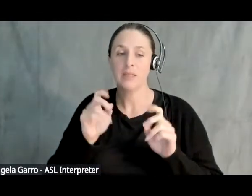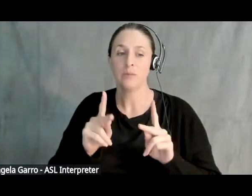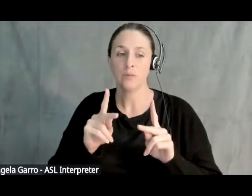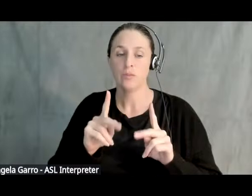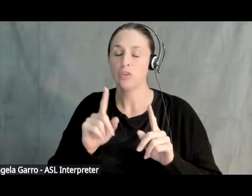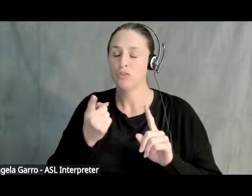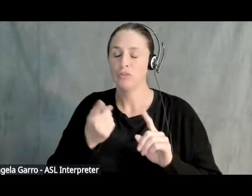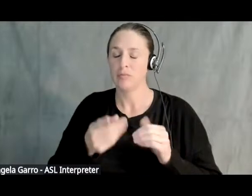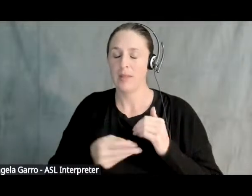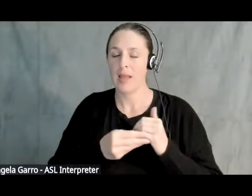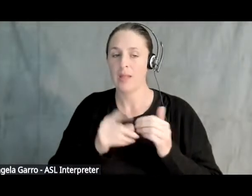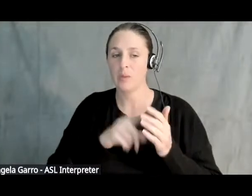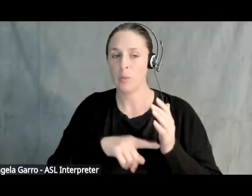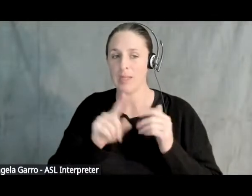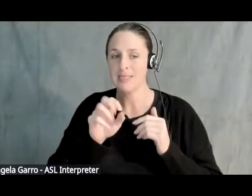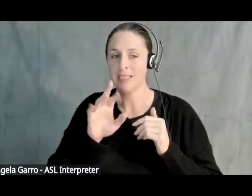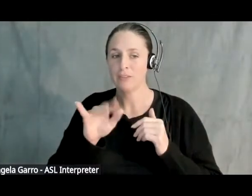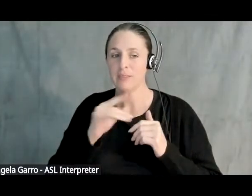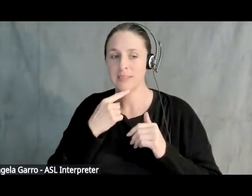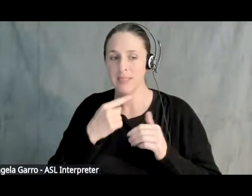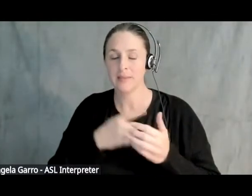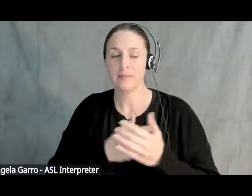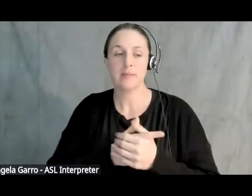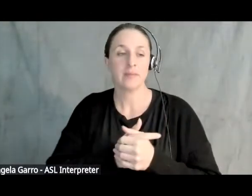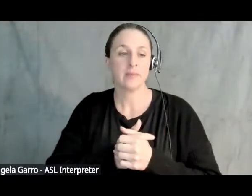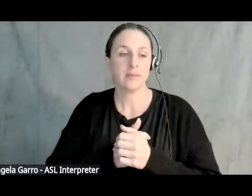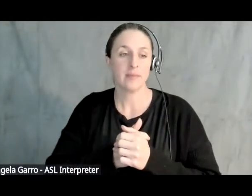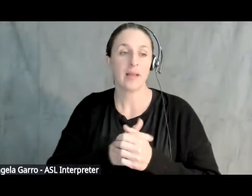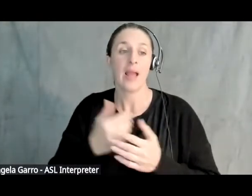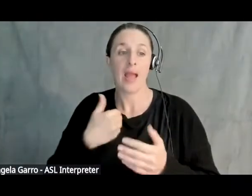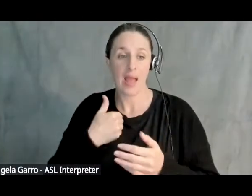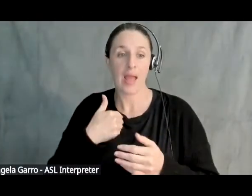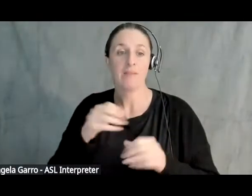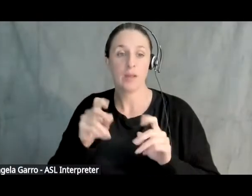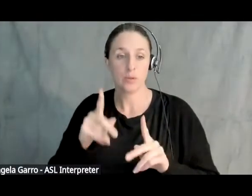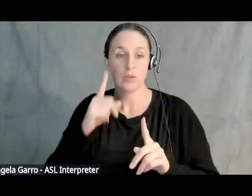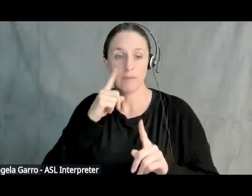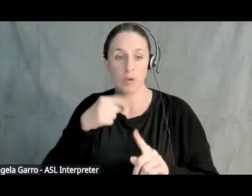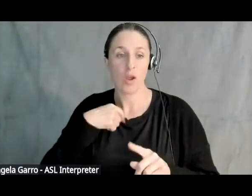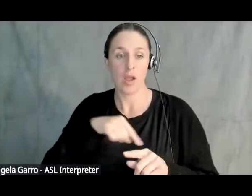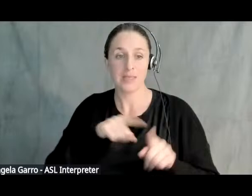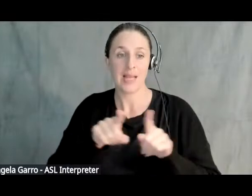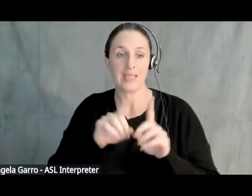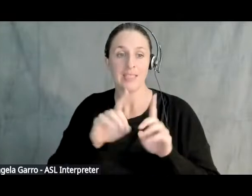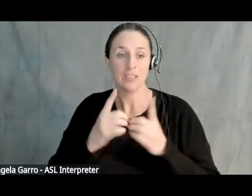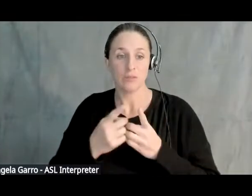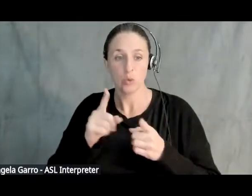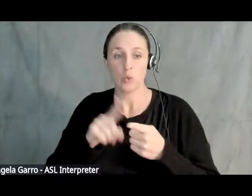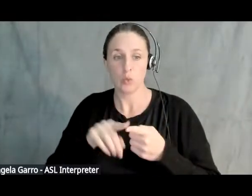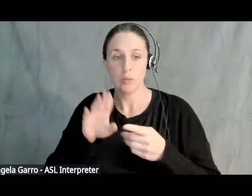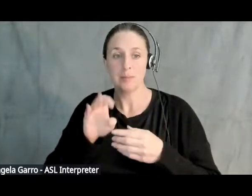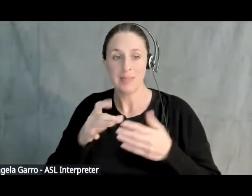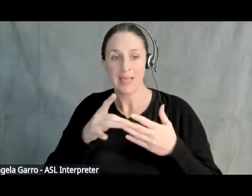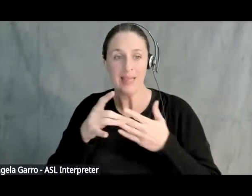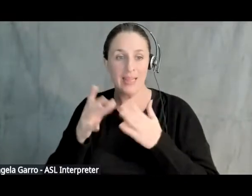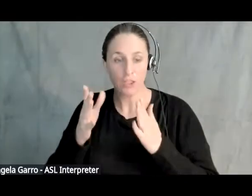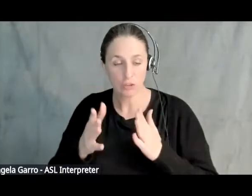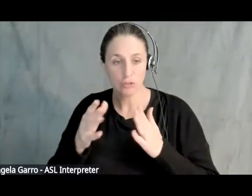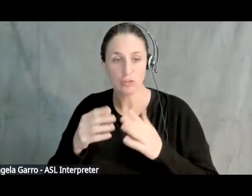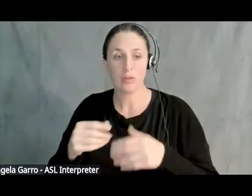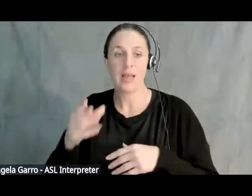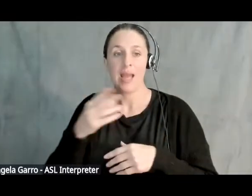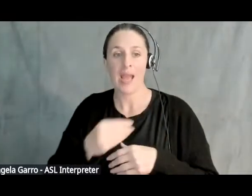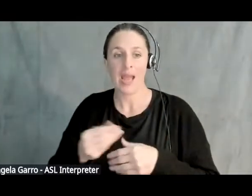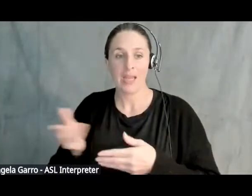piggyback back on what Terry's saying. It's like there is an opportunity for us as a district to be leaders and kind of bring others, the partner